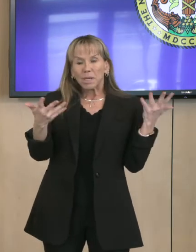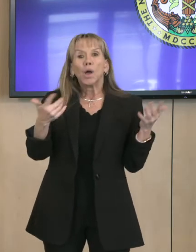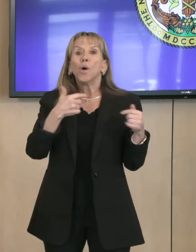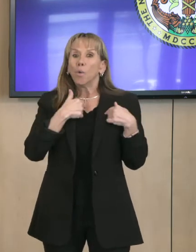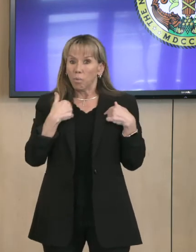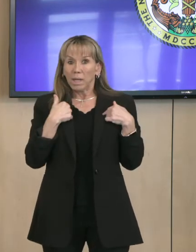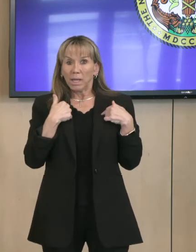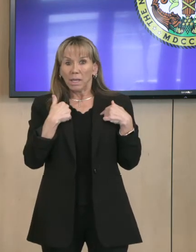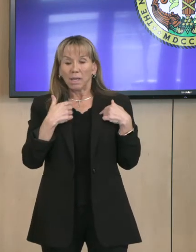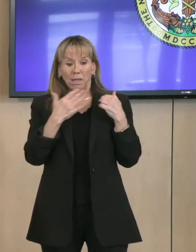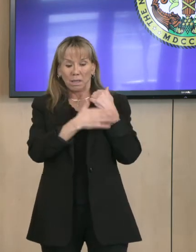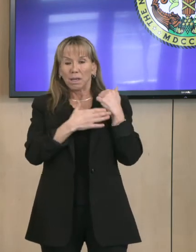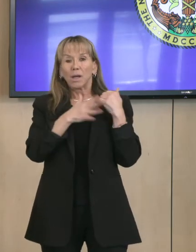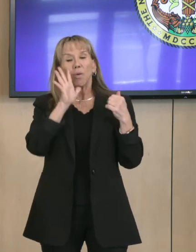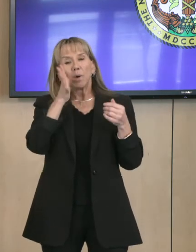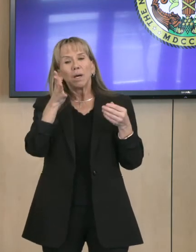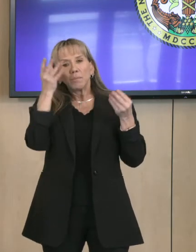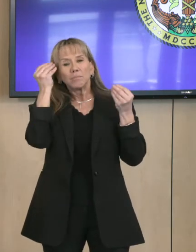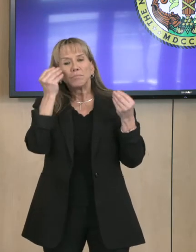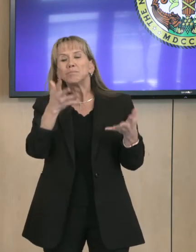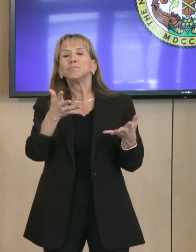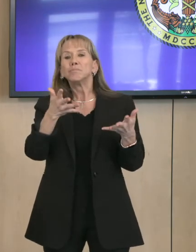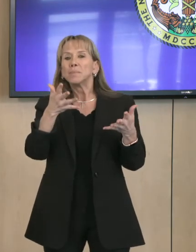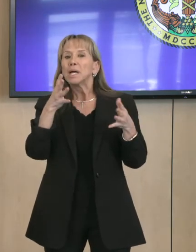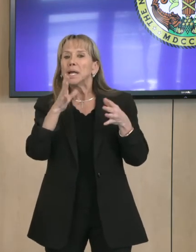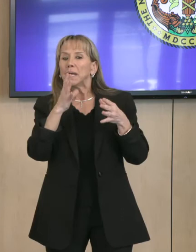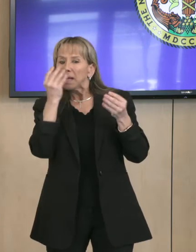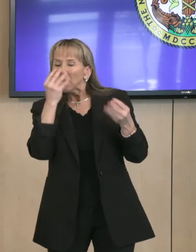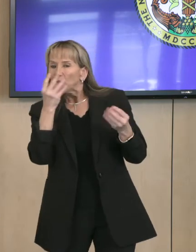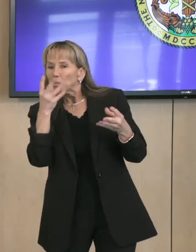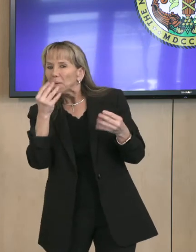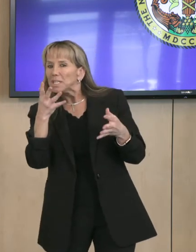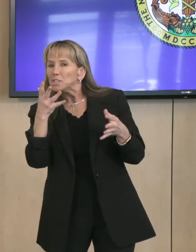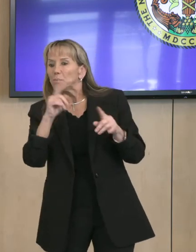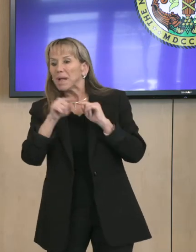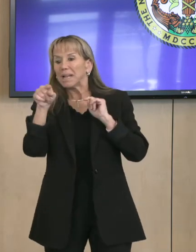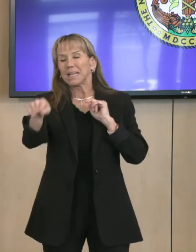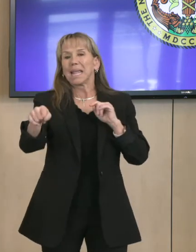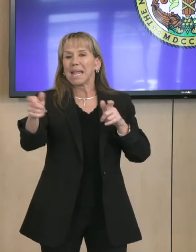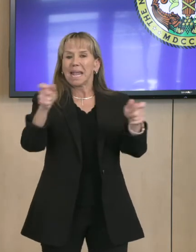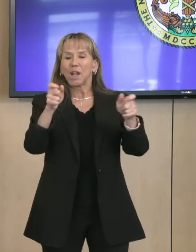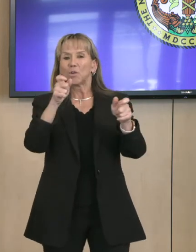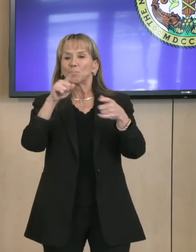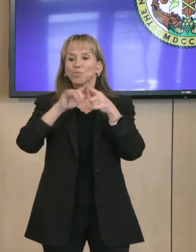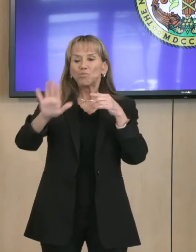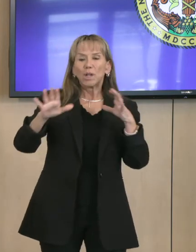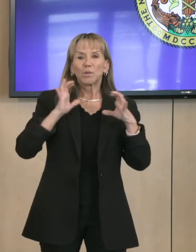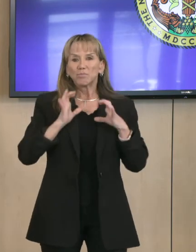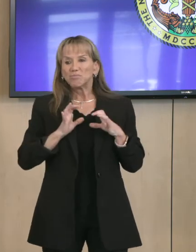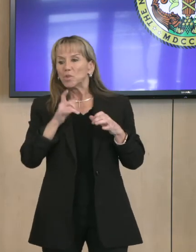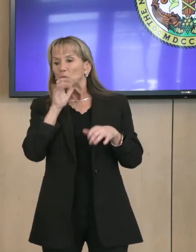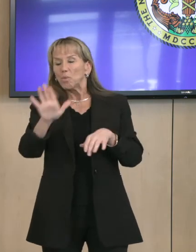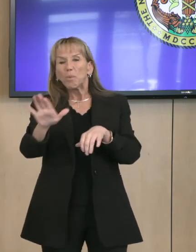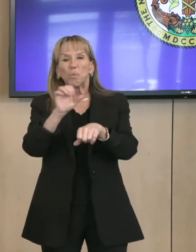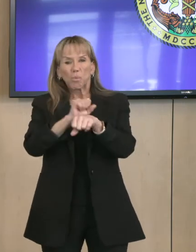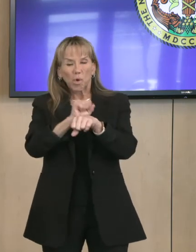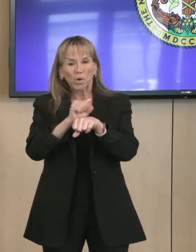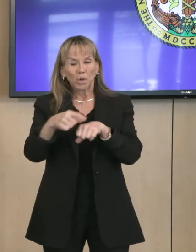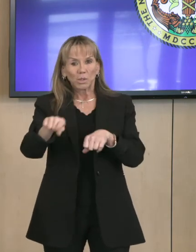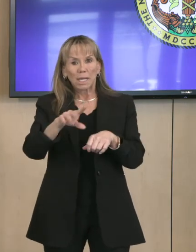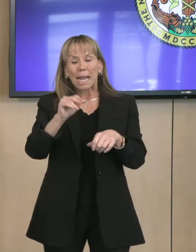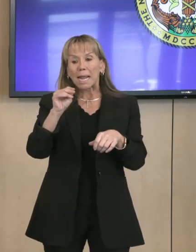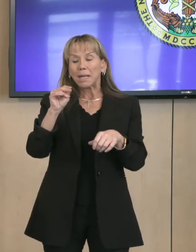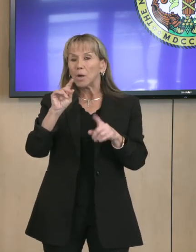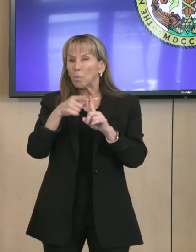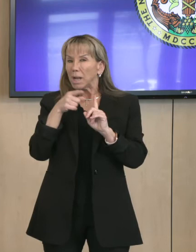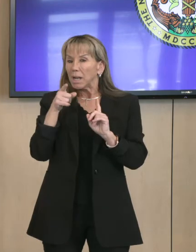their customers and employees. I would say that organizations that do that rapidly, when they learn of